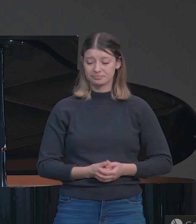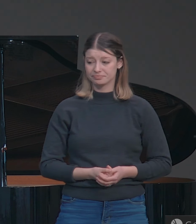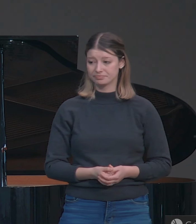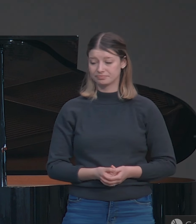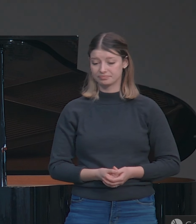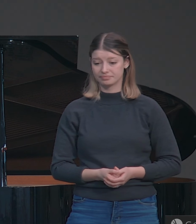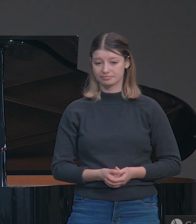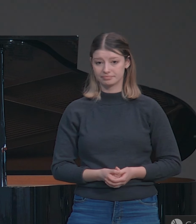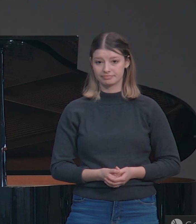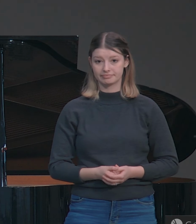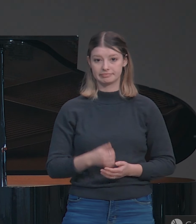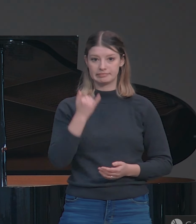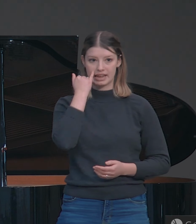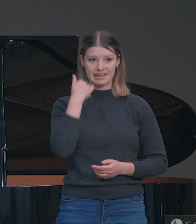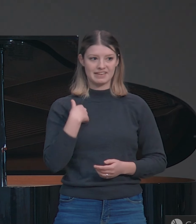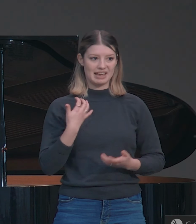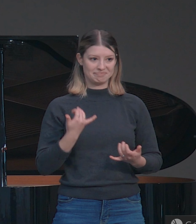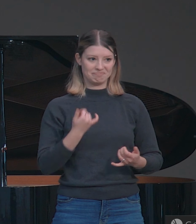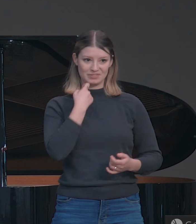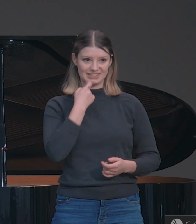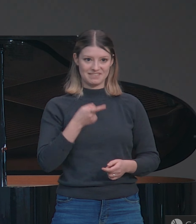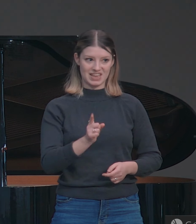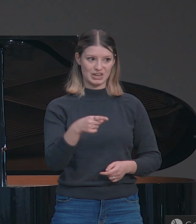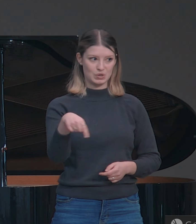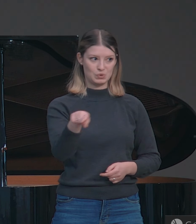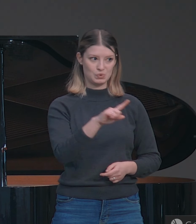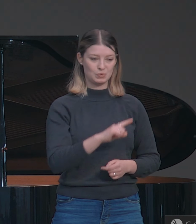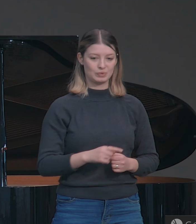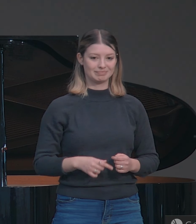And if I've offended you, too bad.